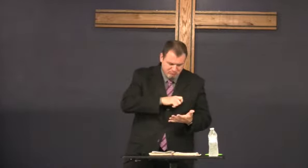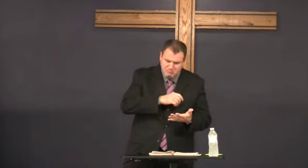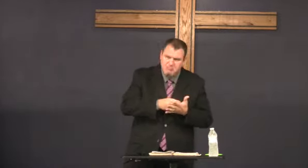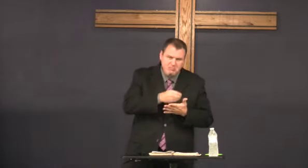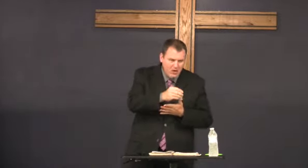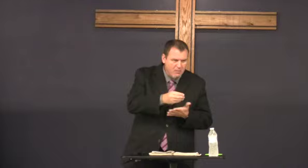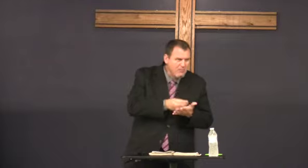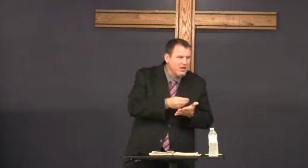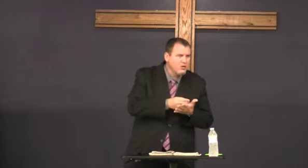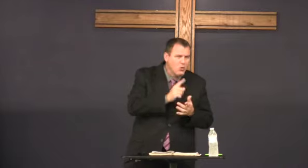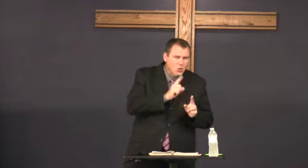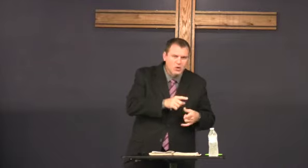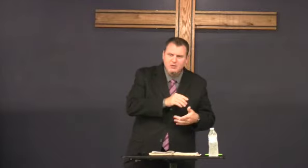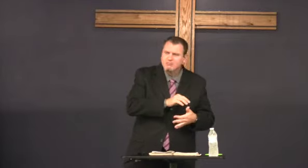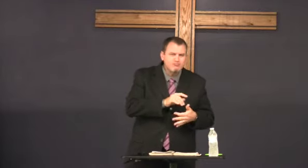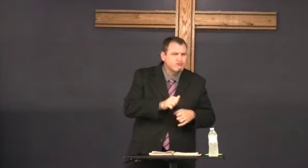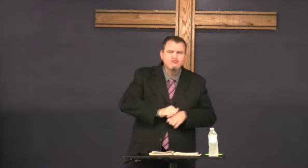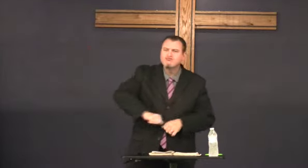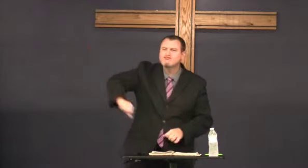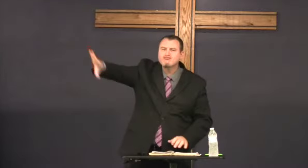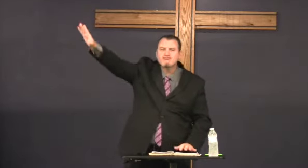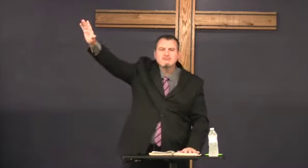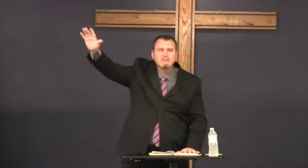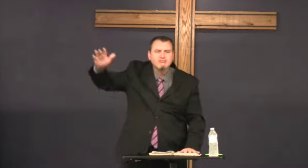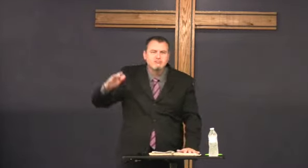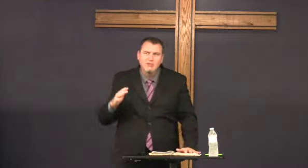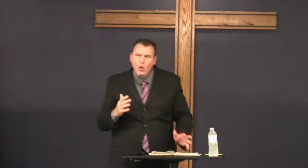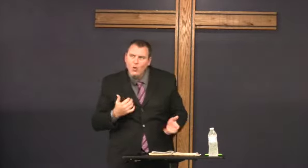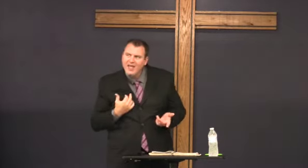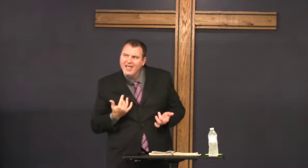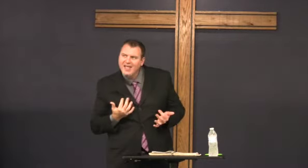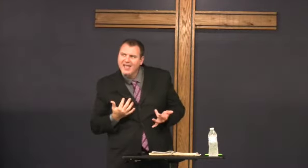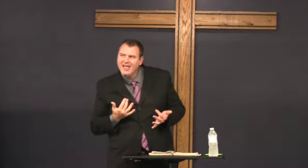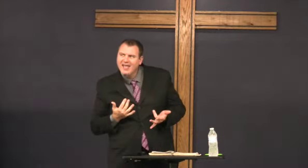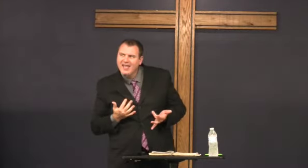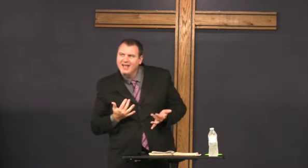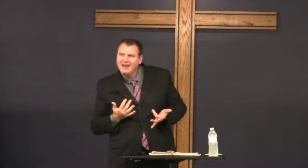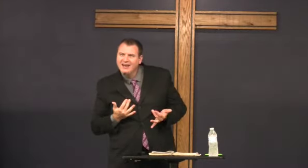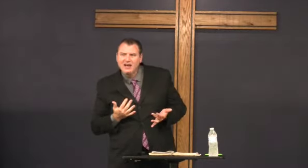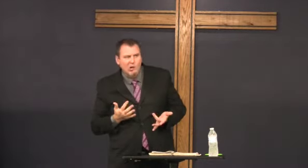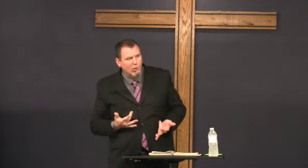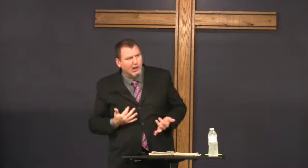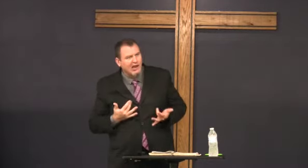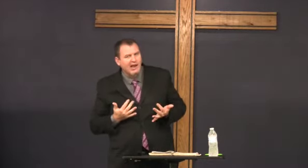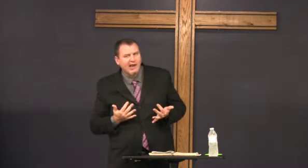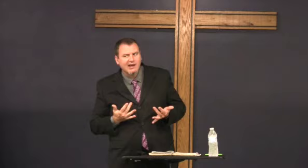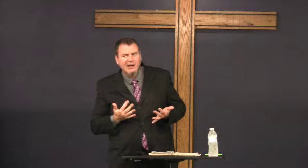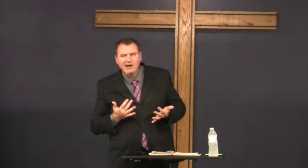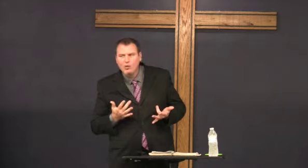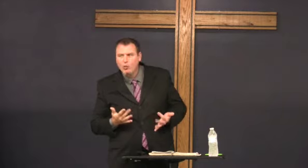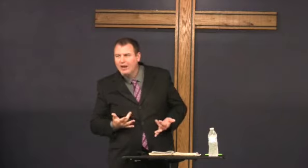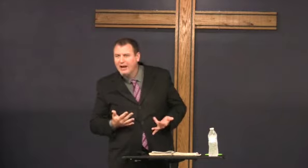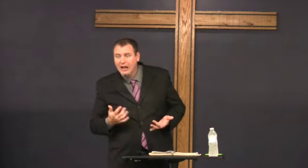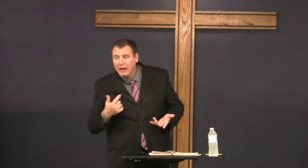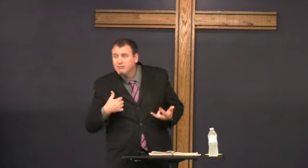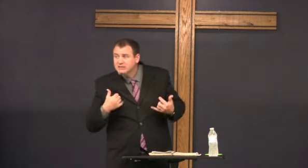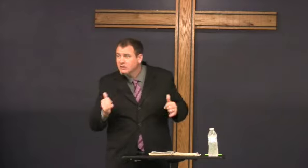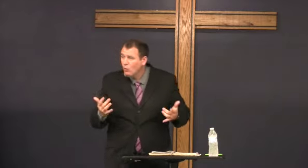So, I sent some of your email address, whatever, I sent it off. And I waited, waited,